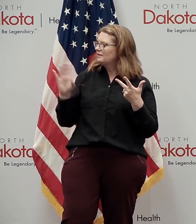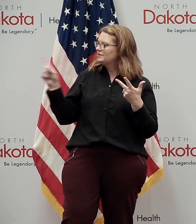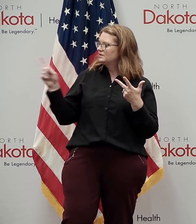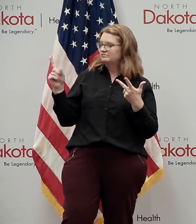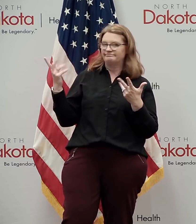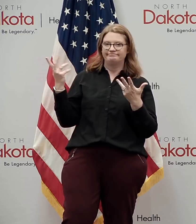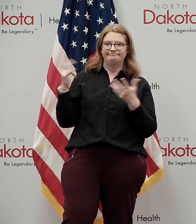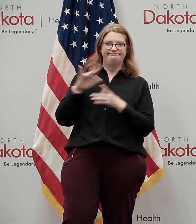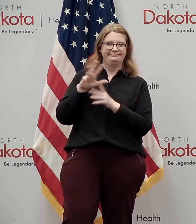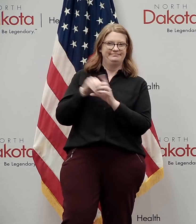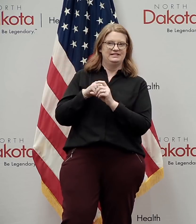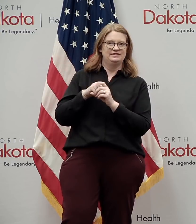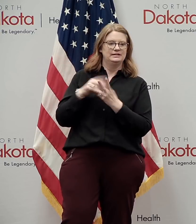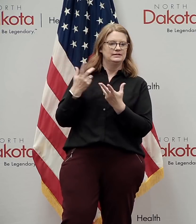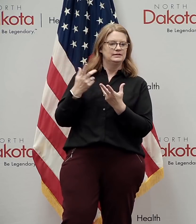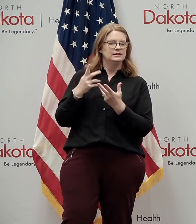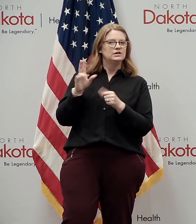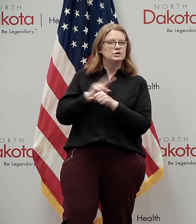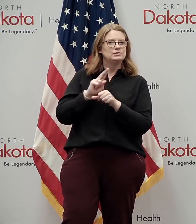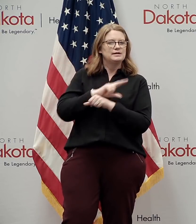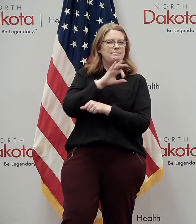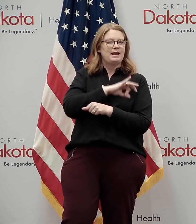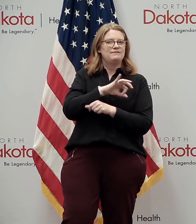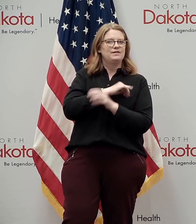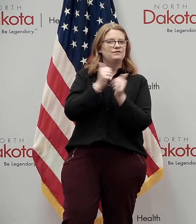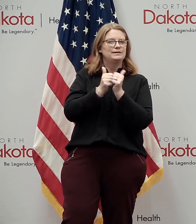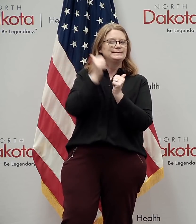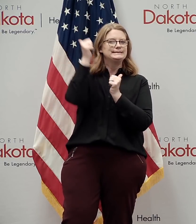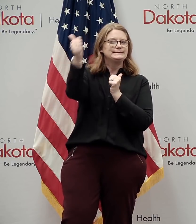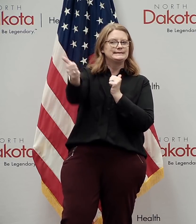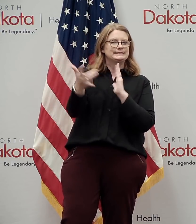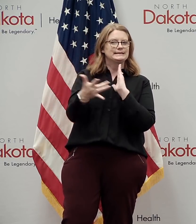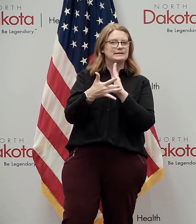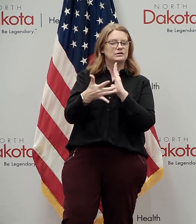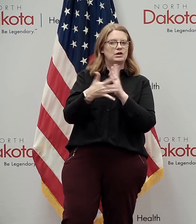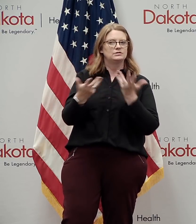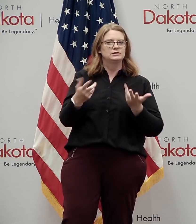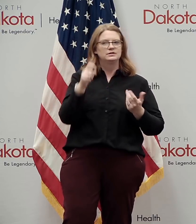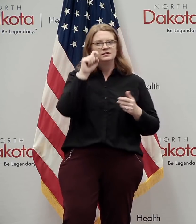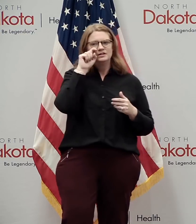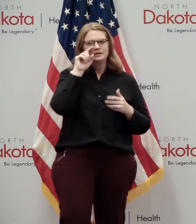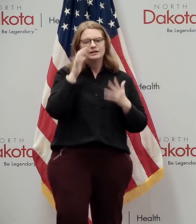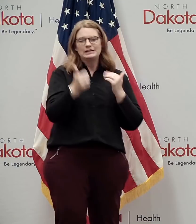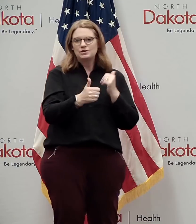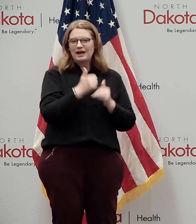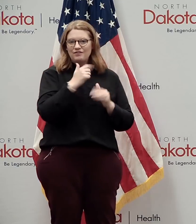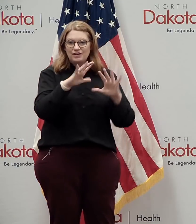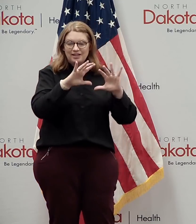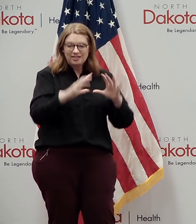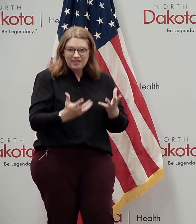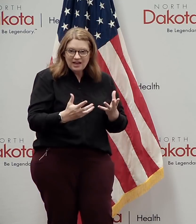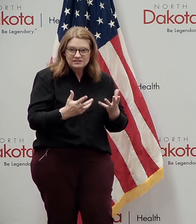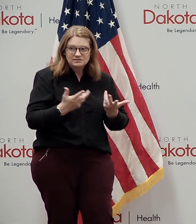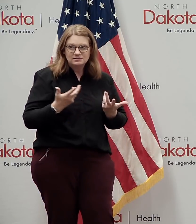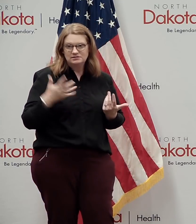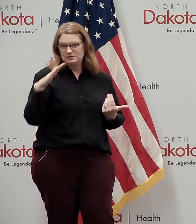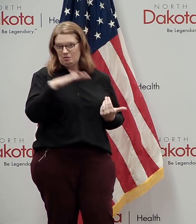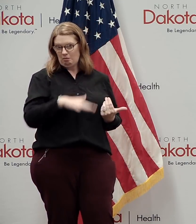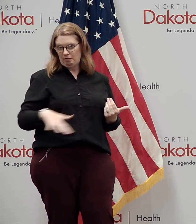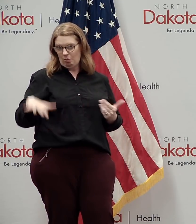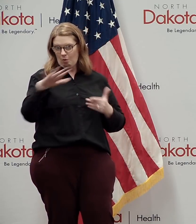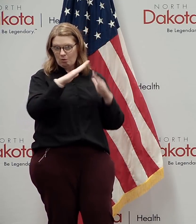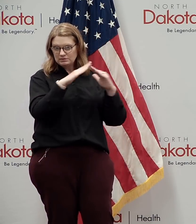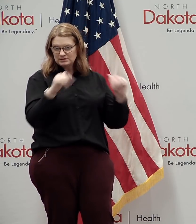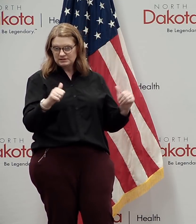his whole life, use the benefits of distance technology. So every class, hopefully across the entire system,